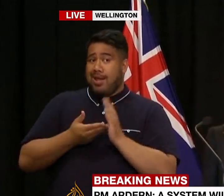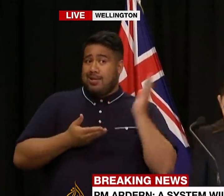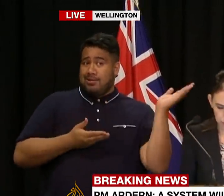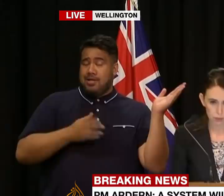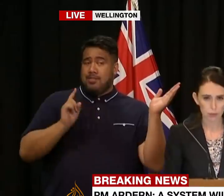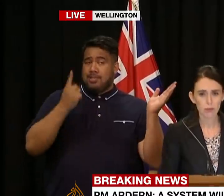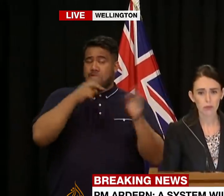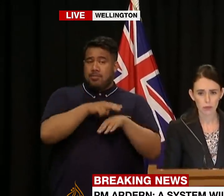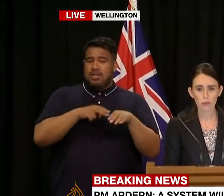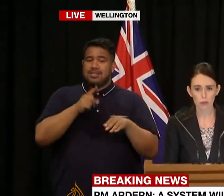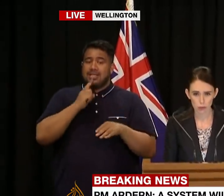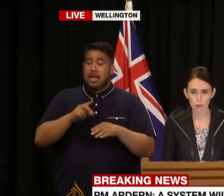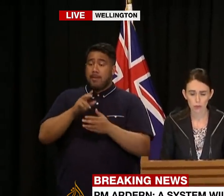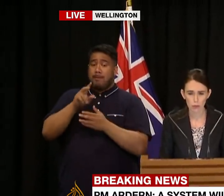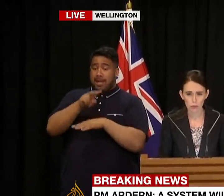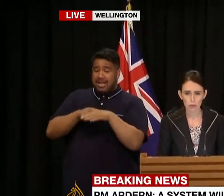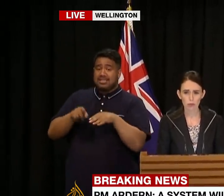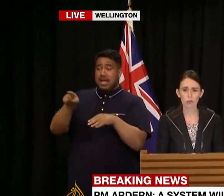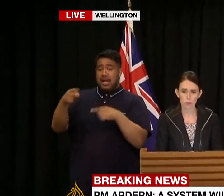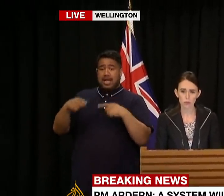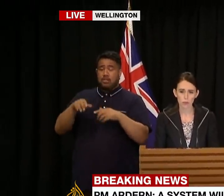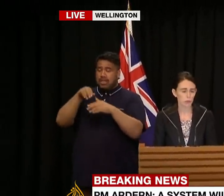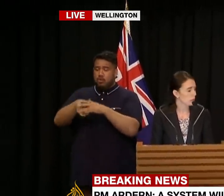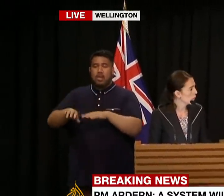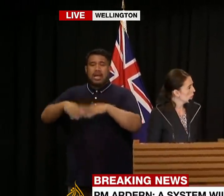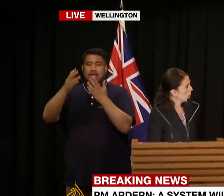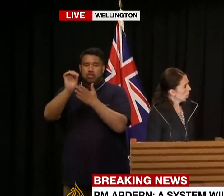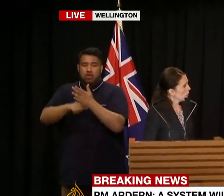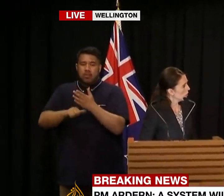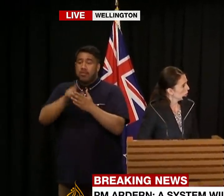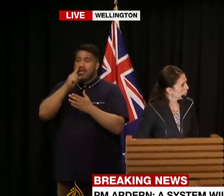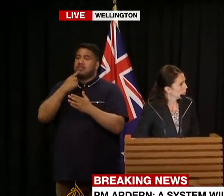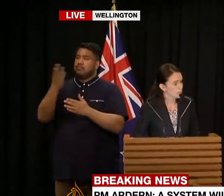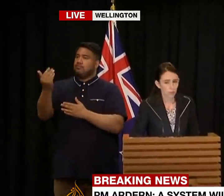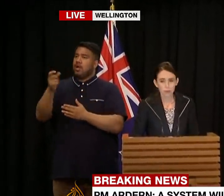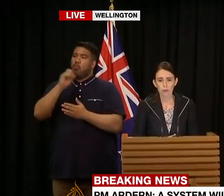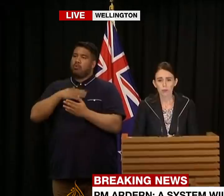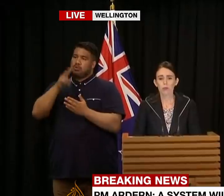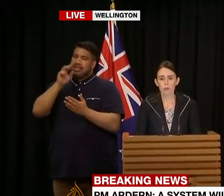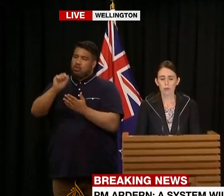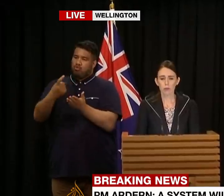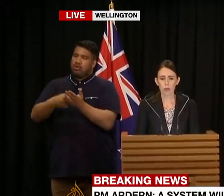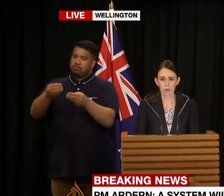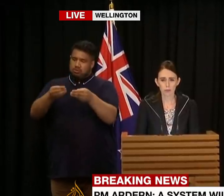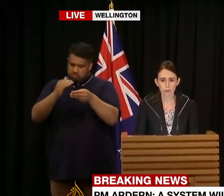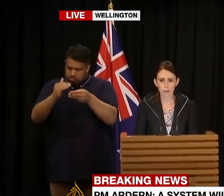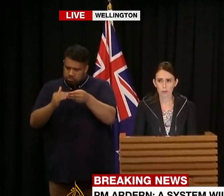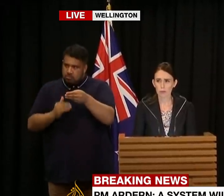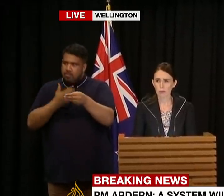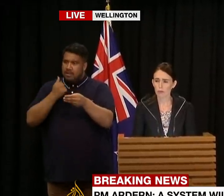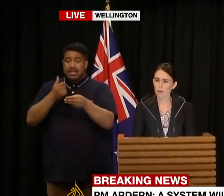have the ability to go into any licensed dealer and ask for records. They will be doing that and check them off against those who have bought these types of